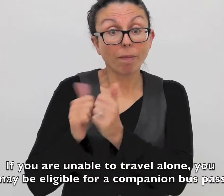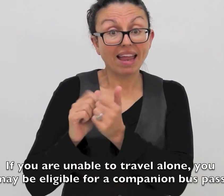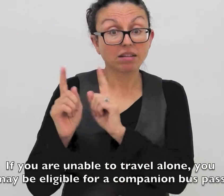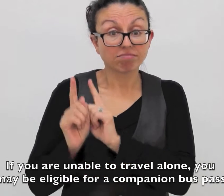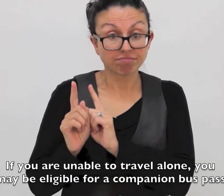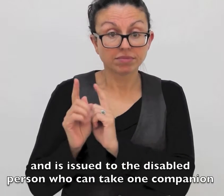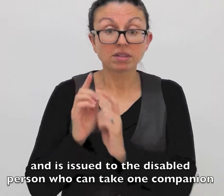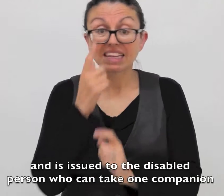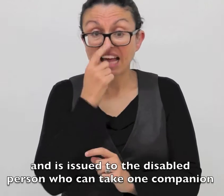pass.